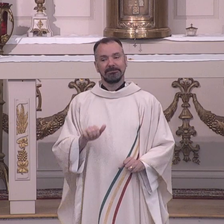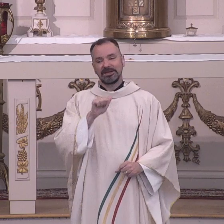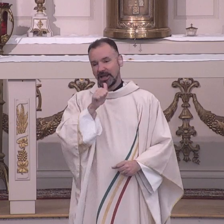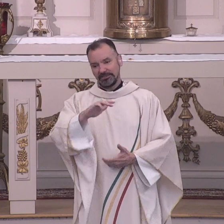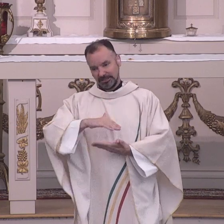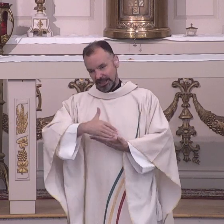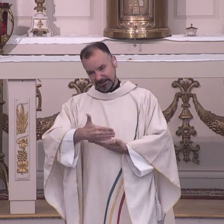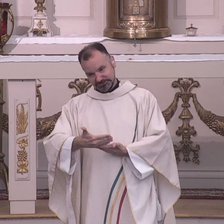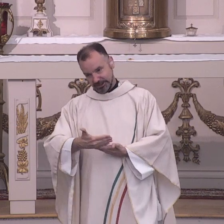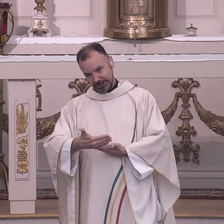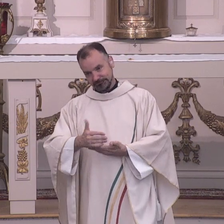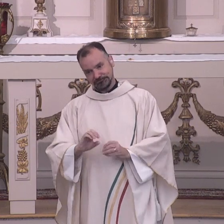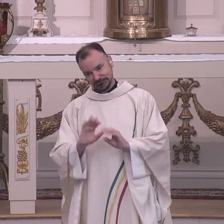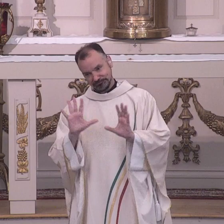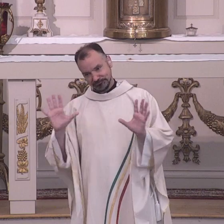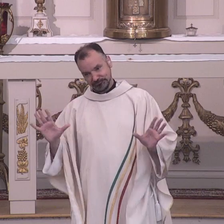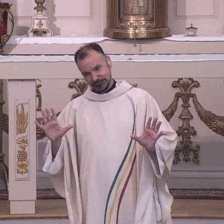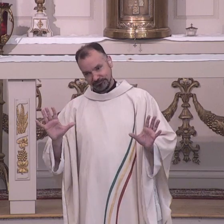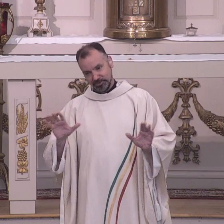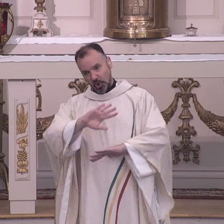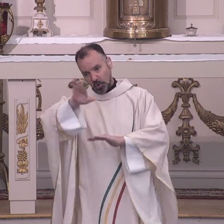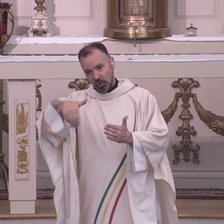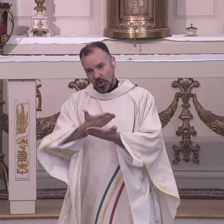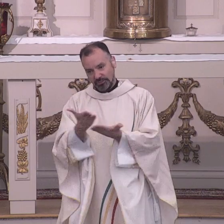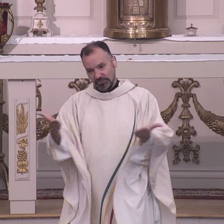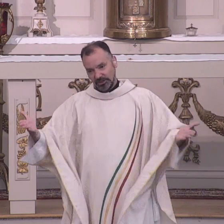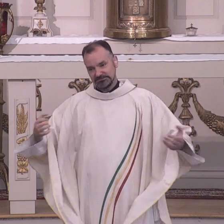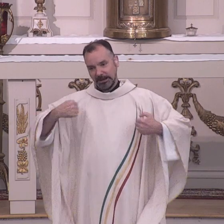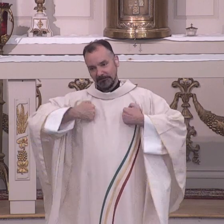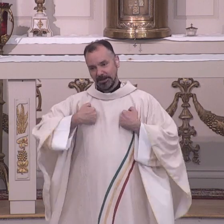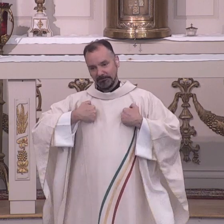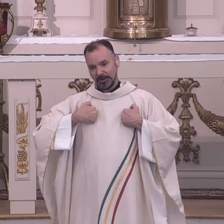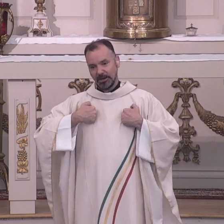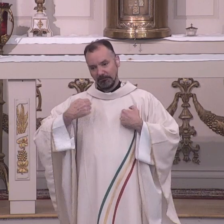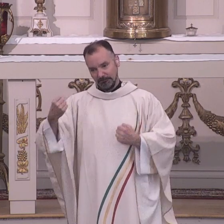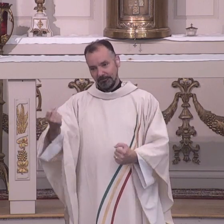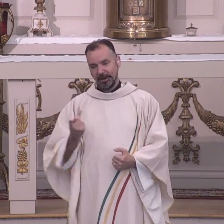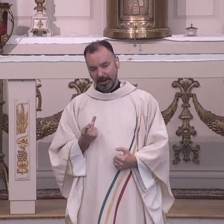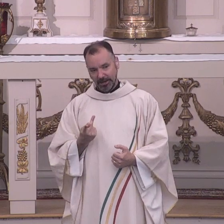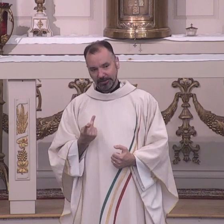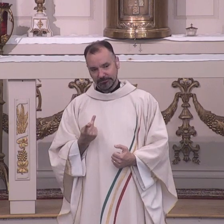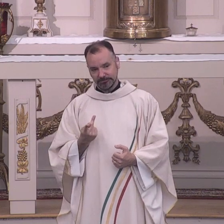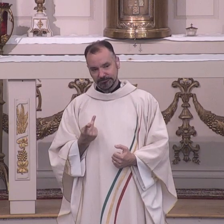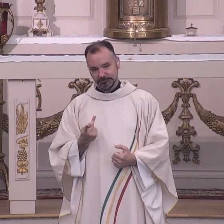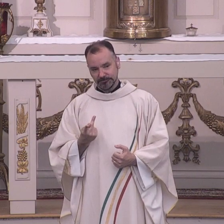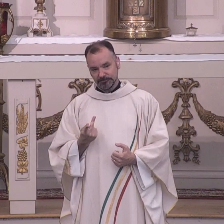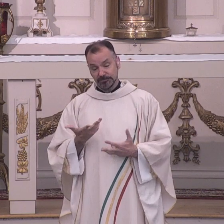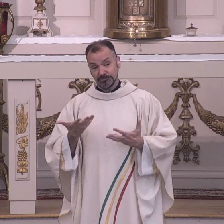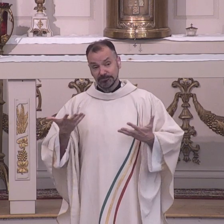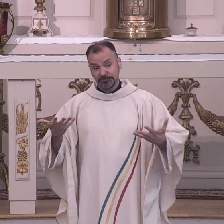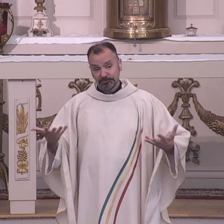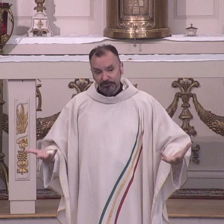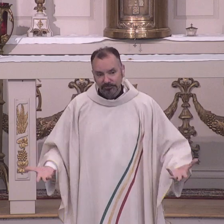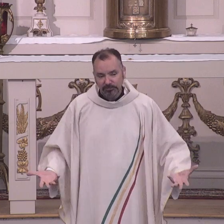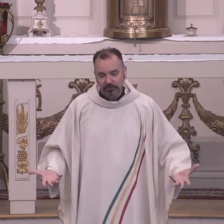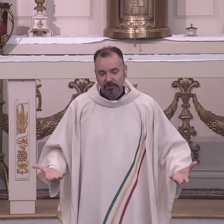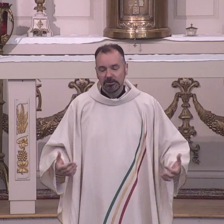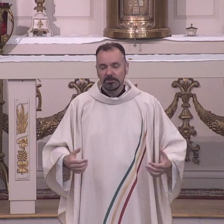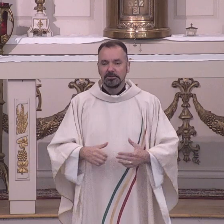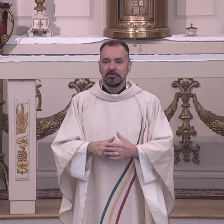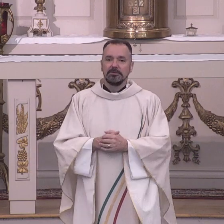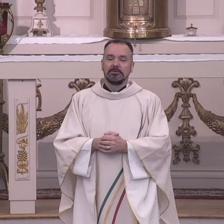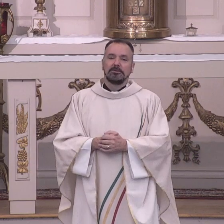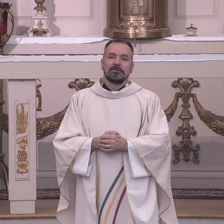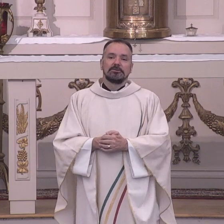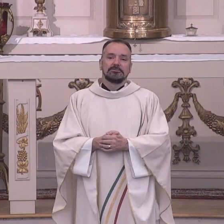my things, but not the laptop, unfortunately. But everything else in my backpack was returned except